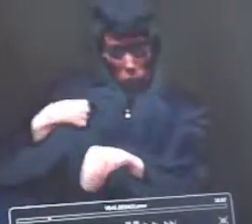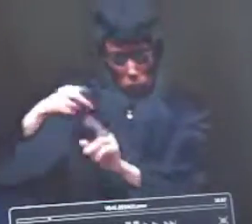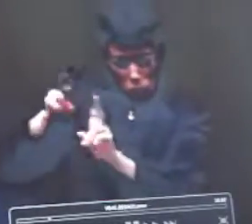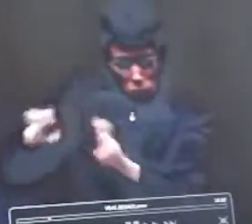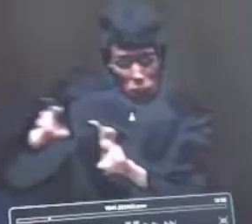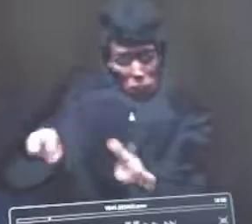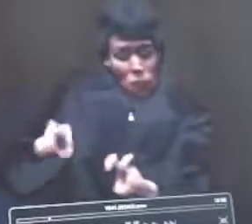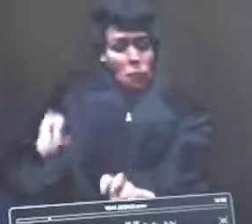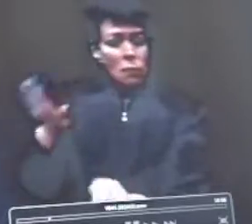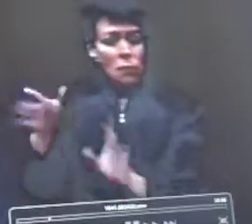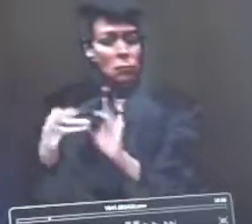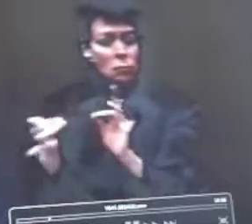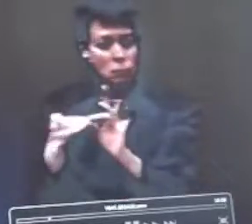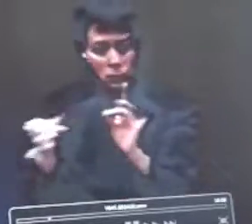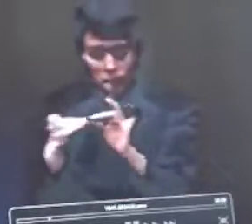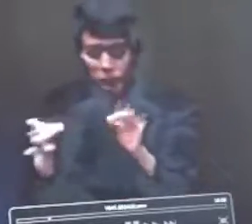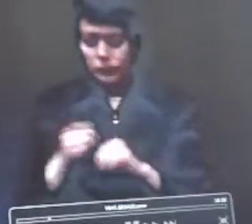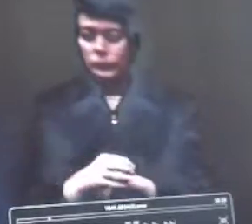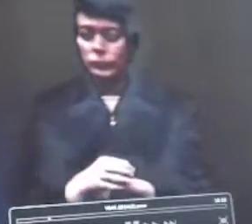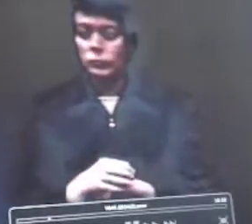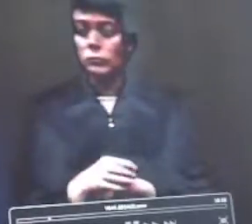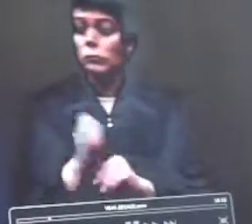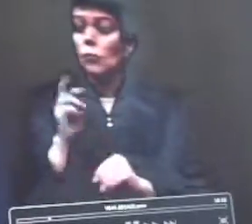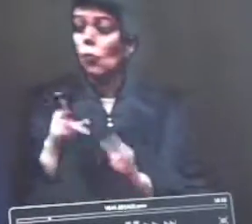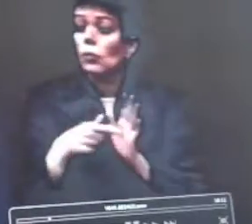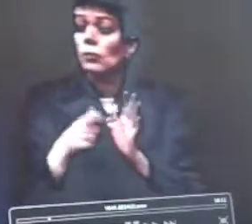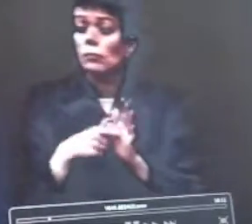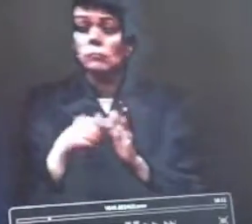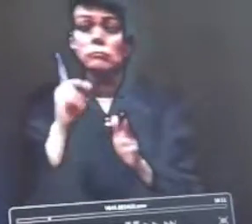Maybe they need more time, or maybe I need more time to analyze their language.